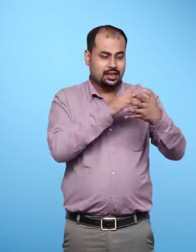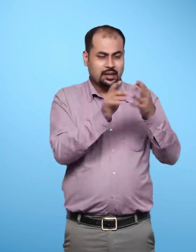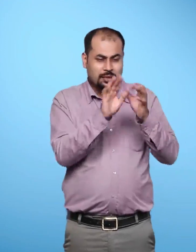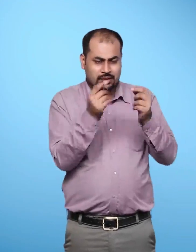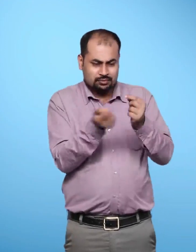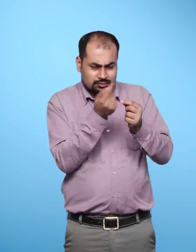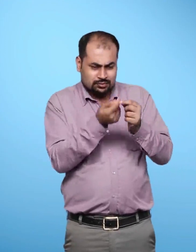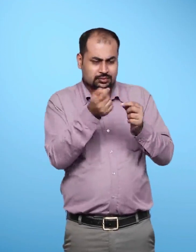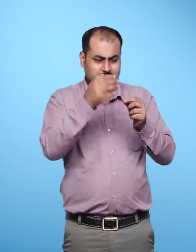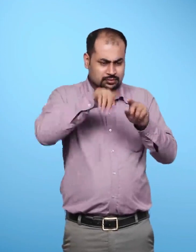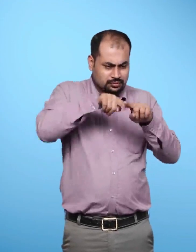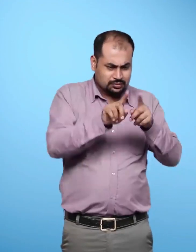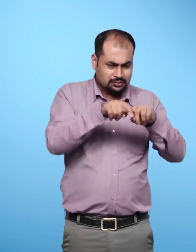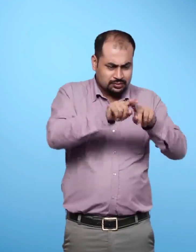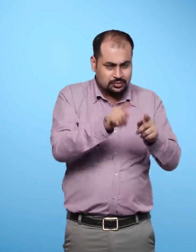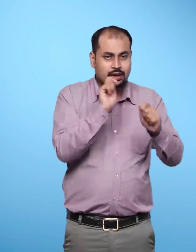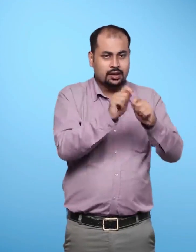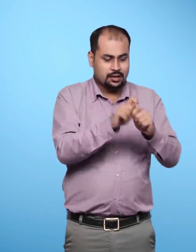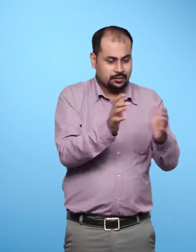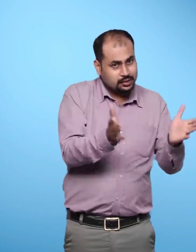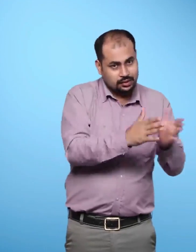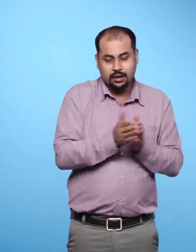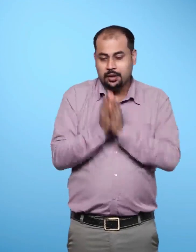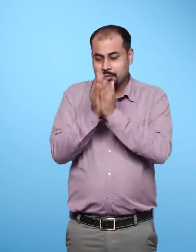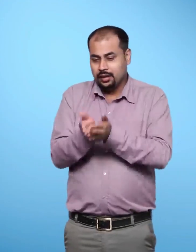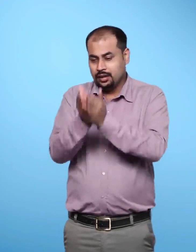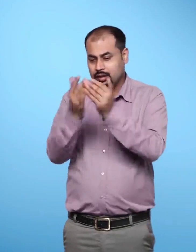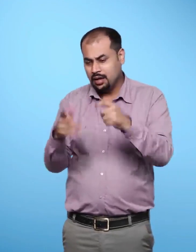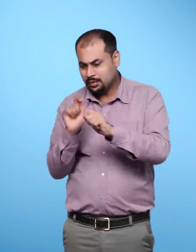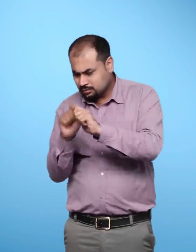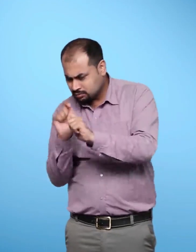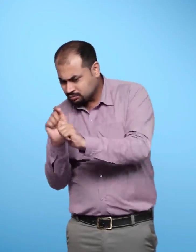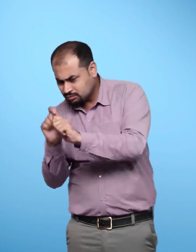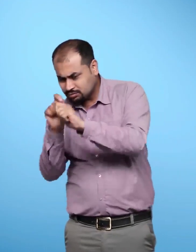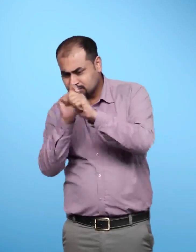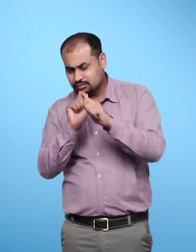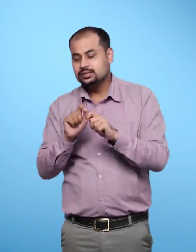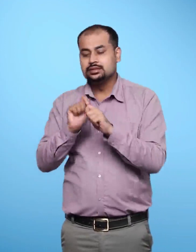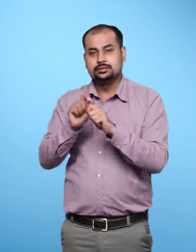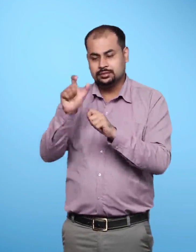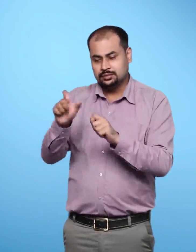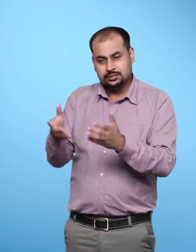clean and sell them, make and repair nets and boats, etc.